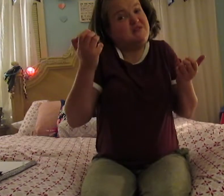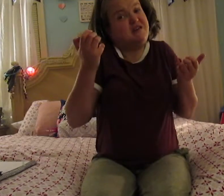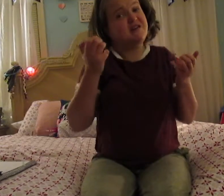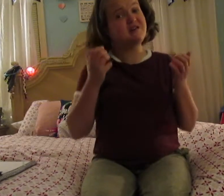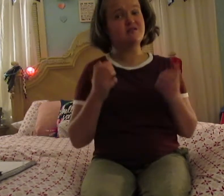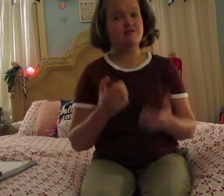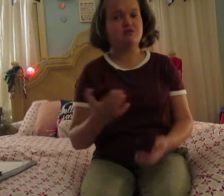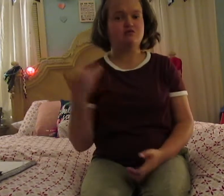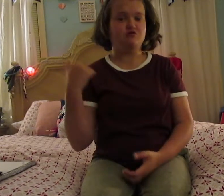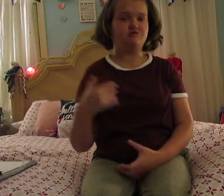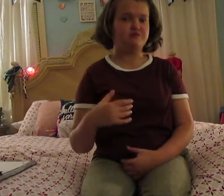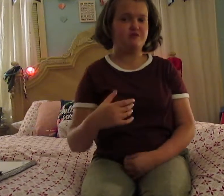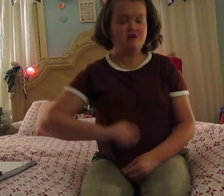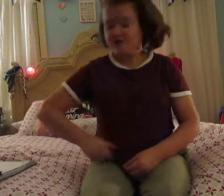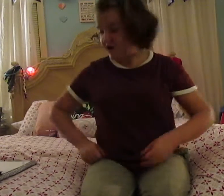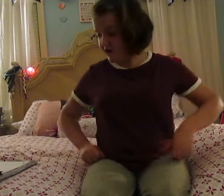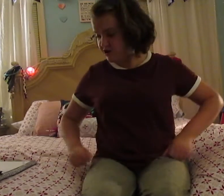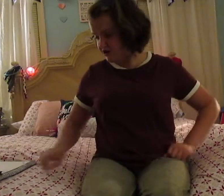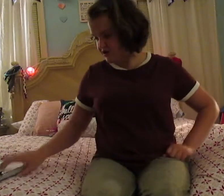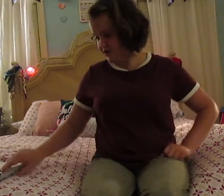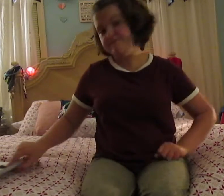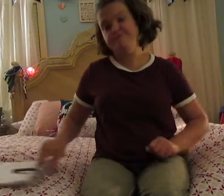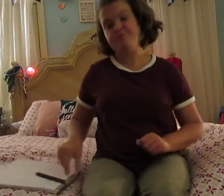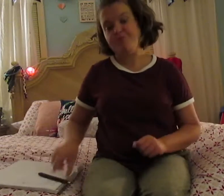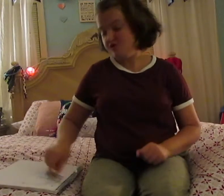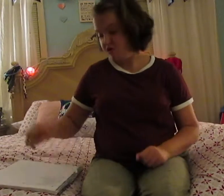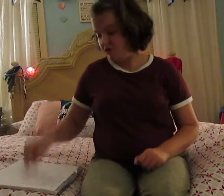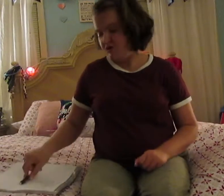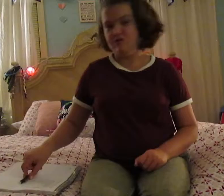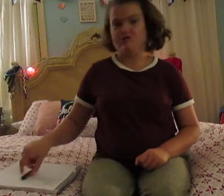yeah, I thought you were with us. Yeah, I thought you were a time. So,